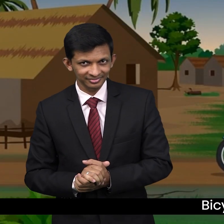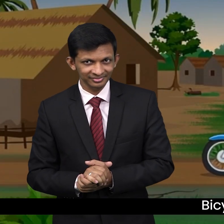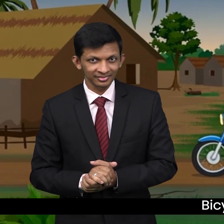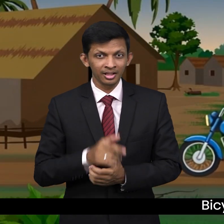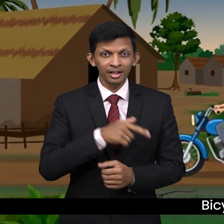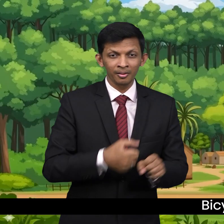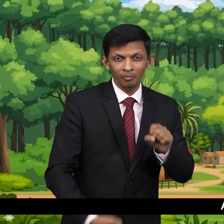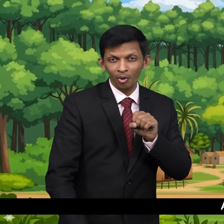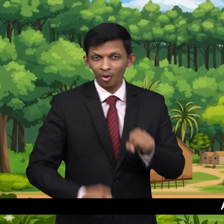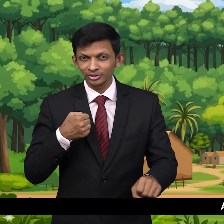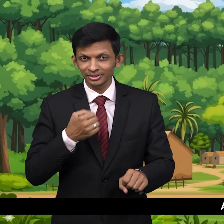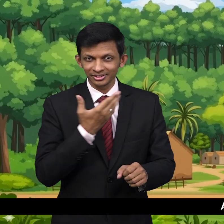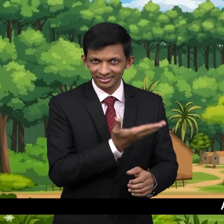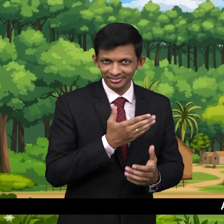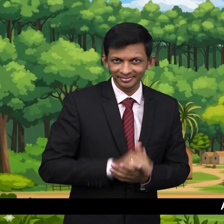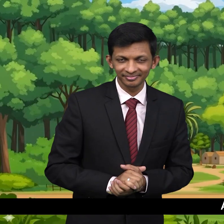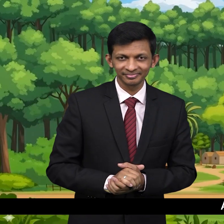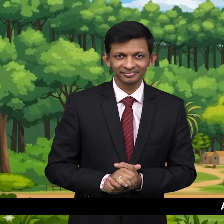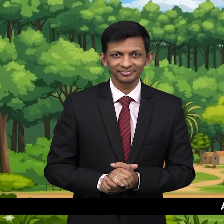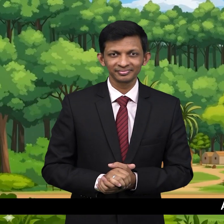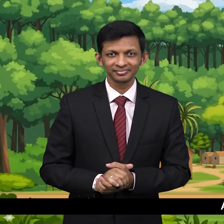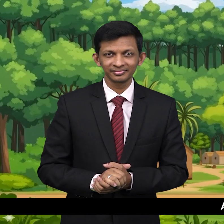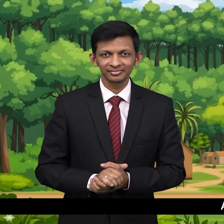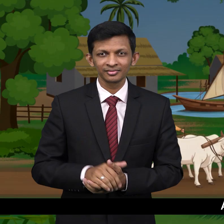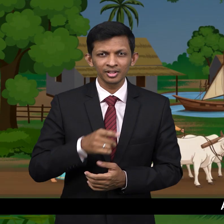motorcycles, auto rickshaws.